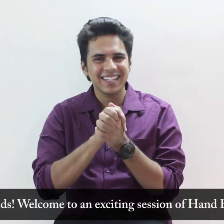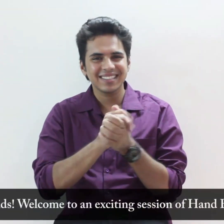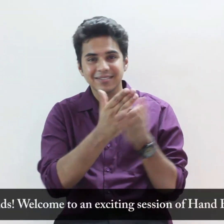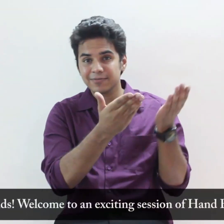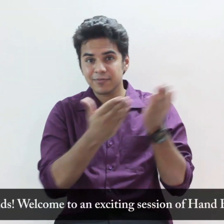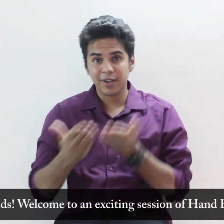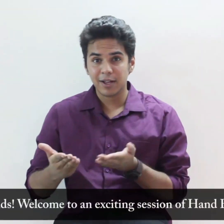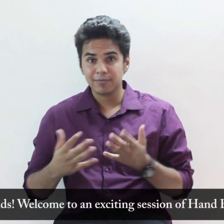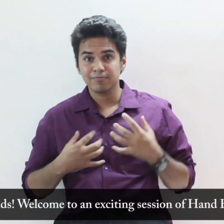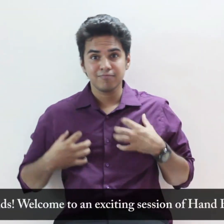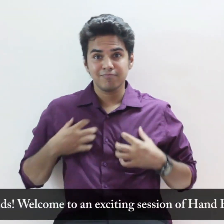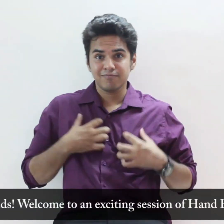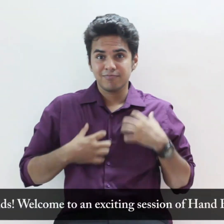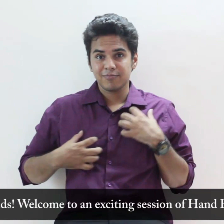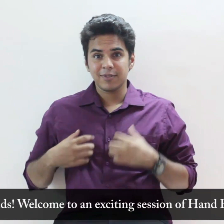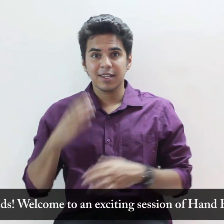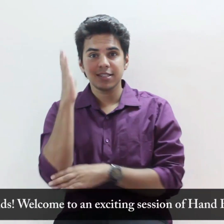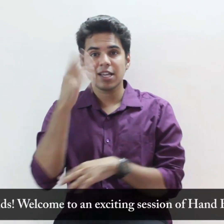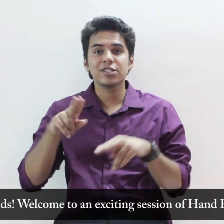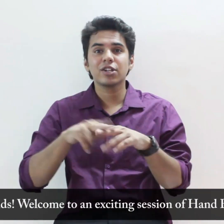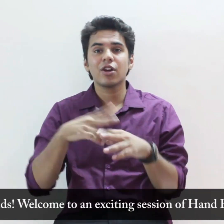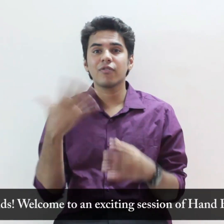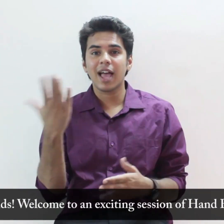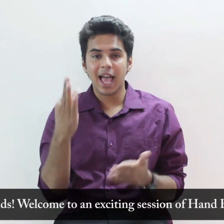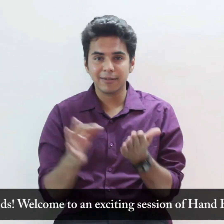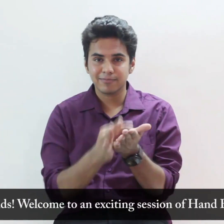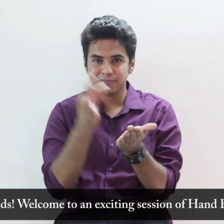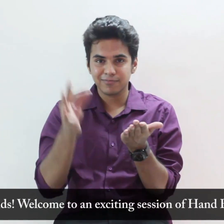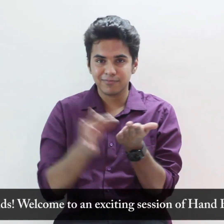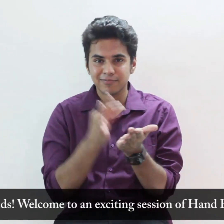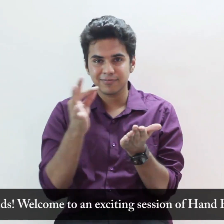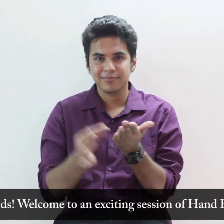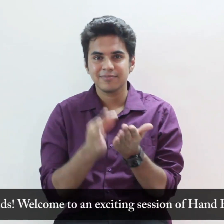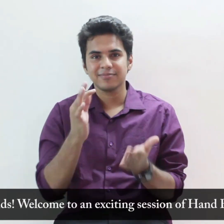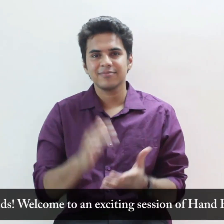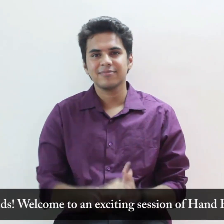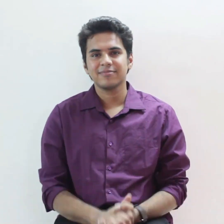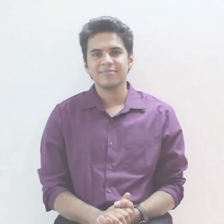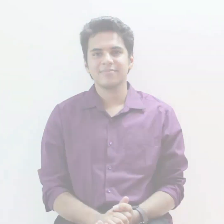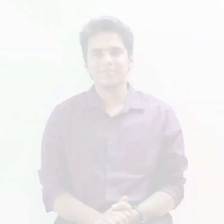Hello friends, welcome to an exciting session of hand embroidery.